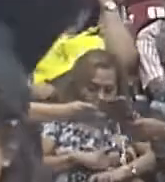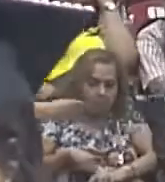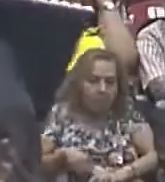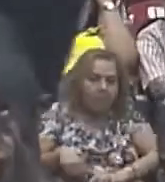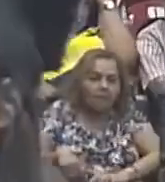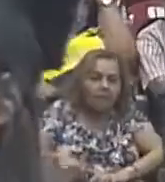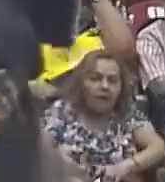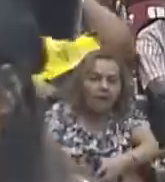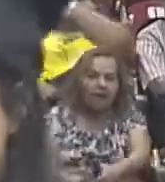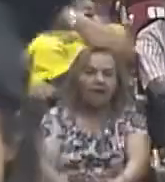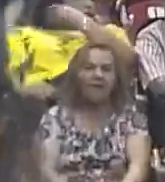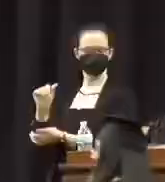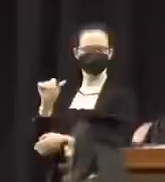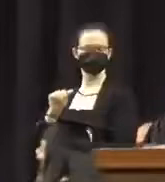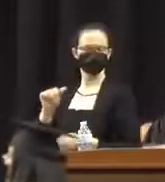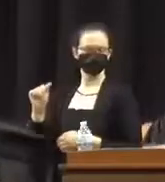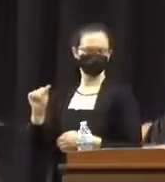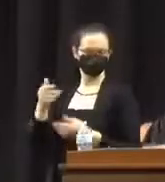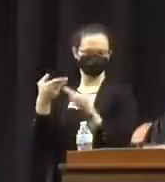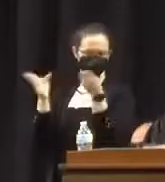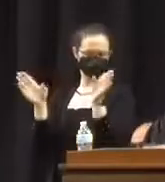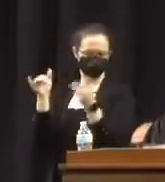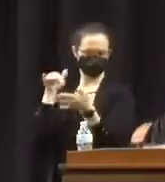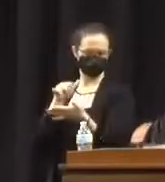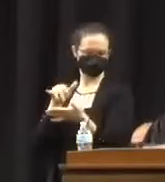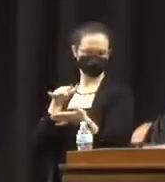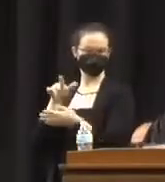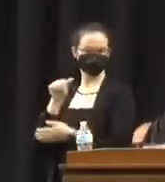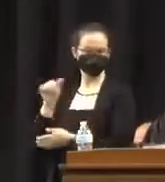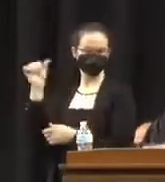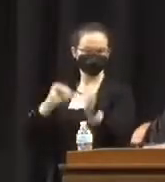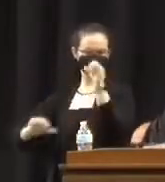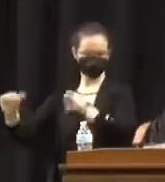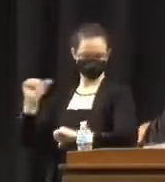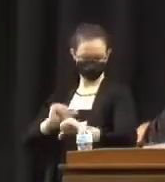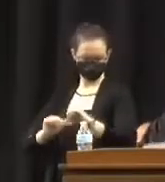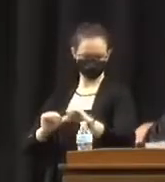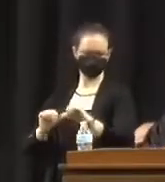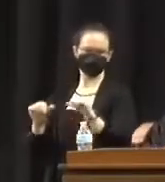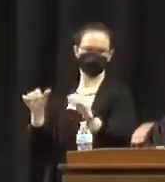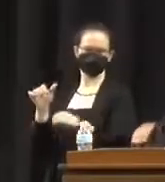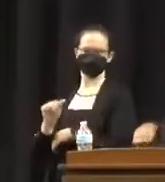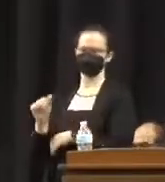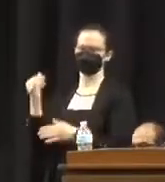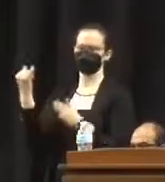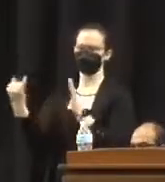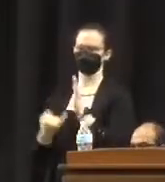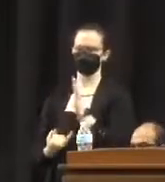Daniela Romero Vega, Associate in General Studies, Associate of Science, Associate of Arts.